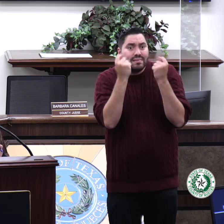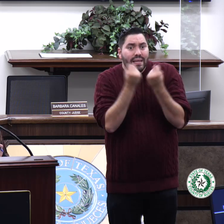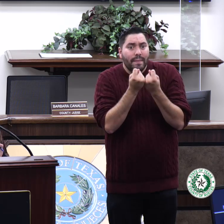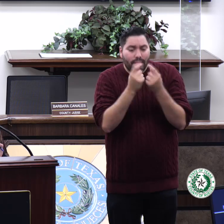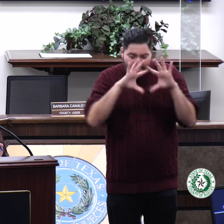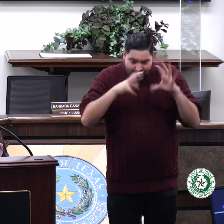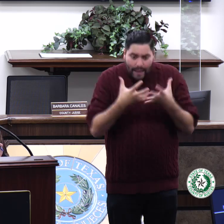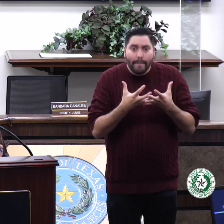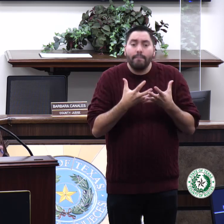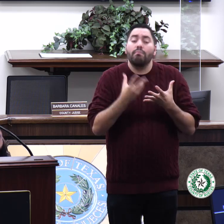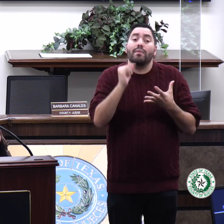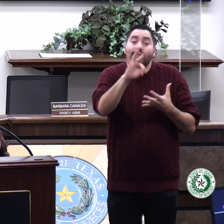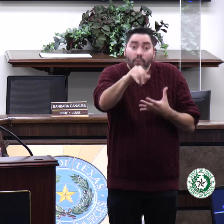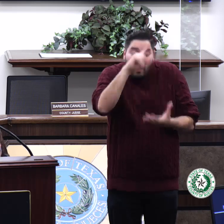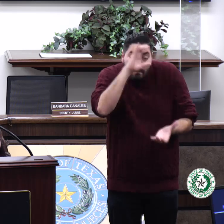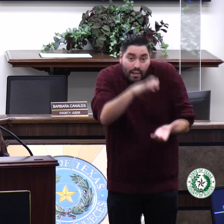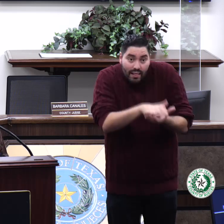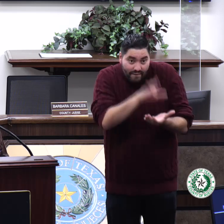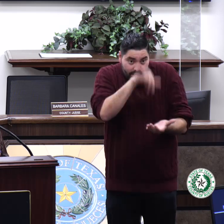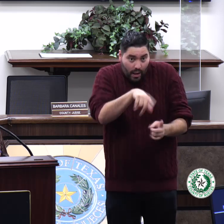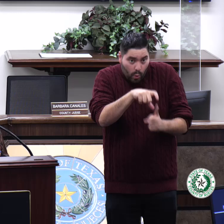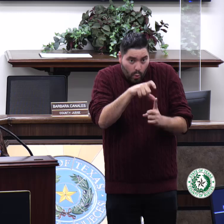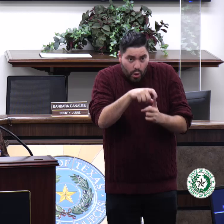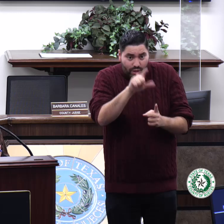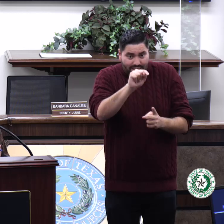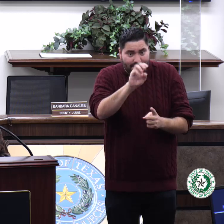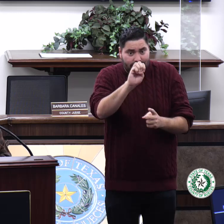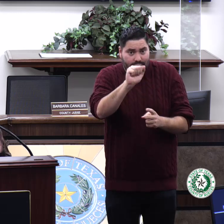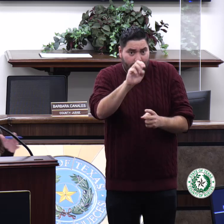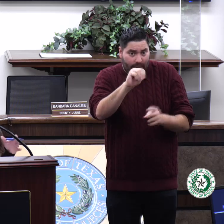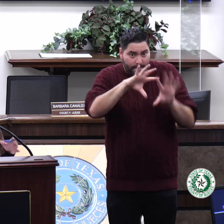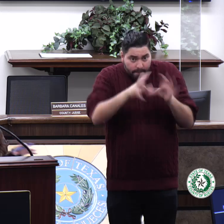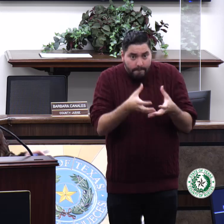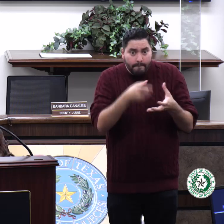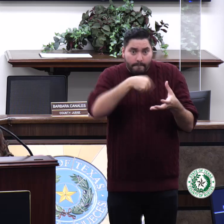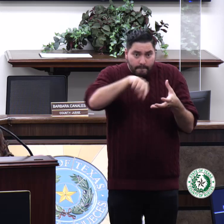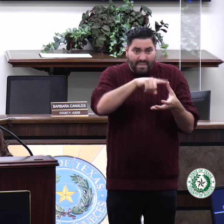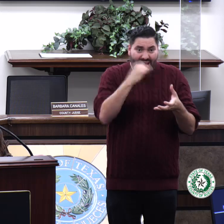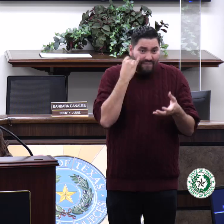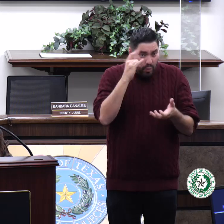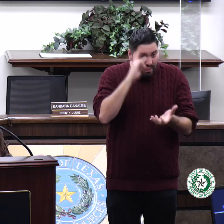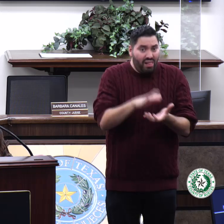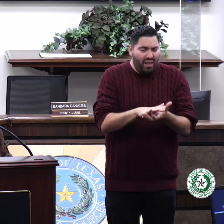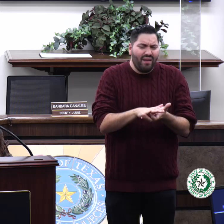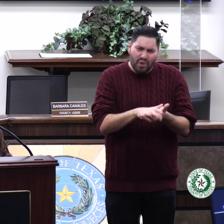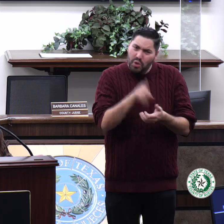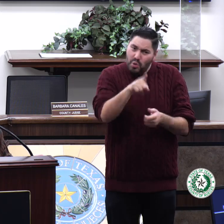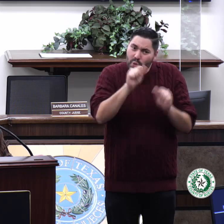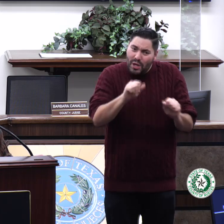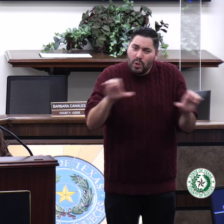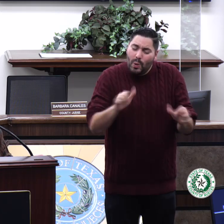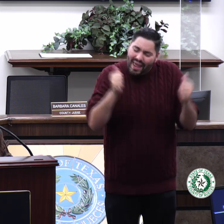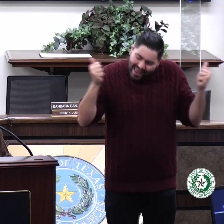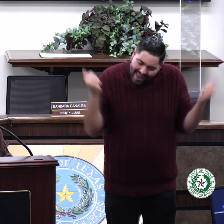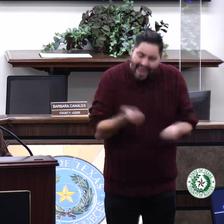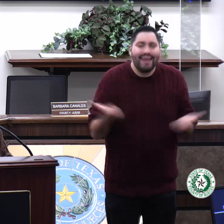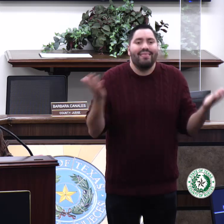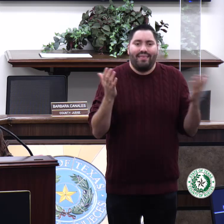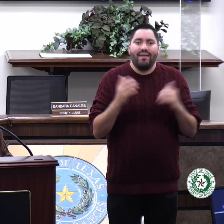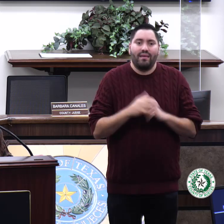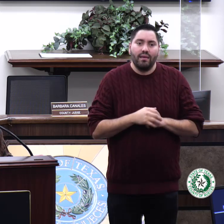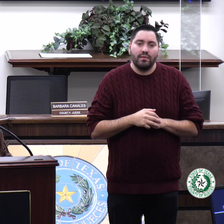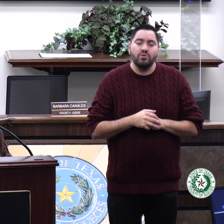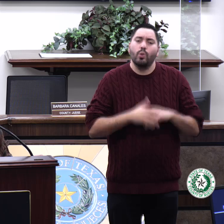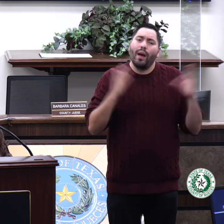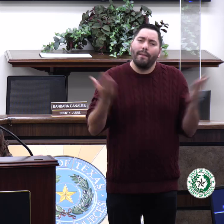in it, really believe in it, you can do anything. I'm here today